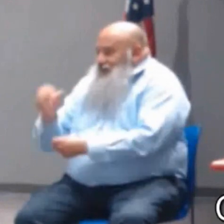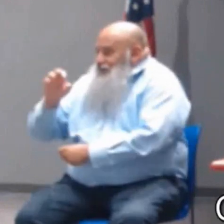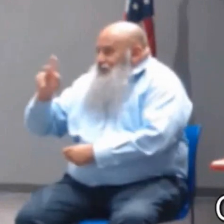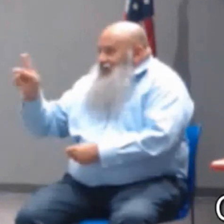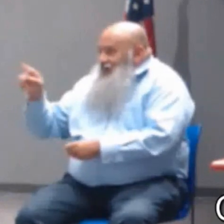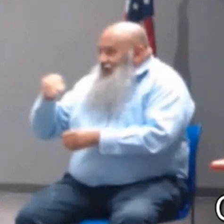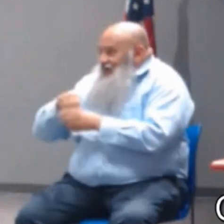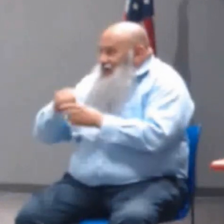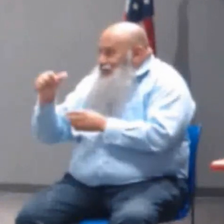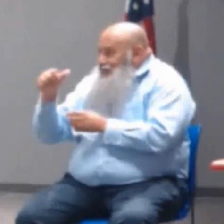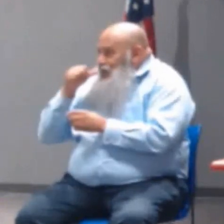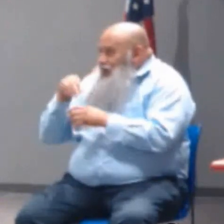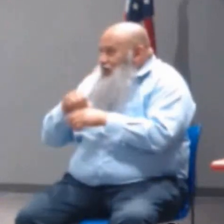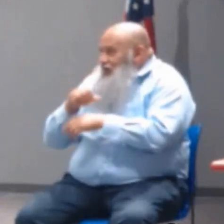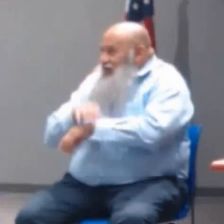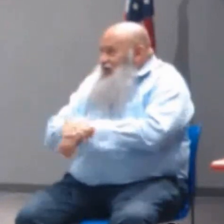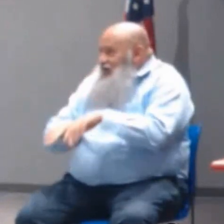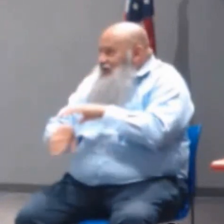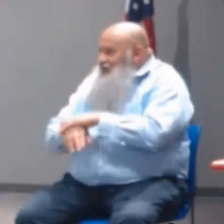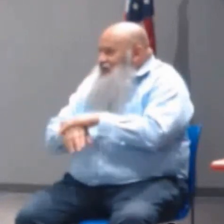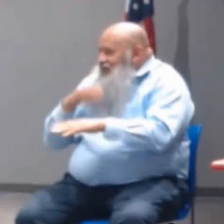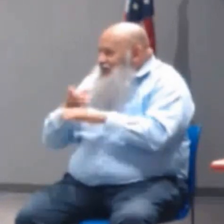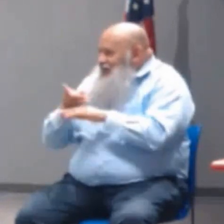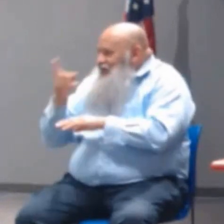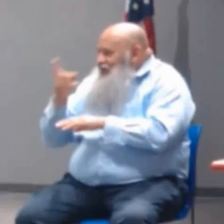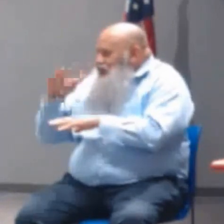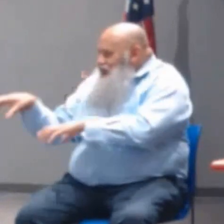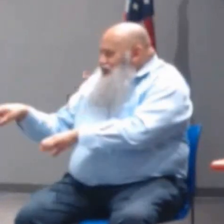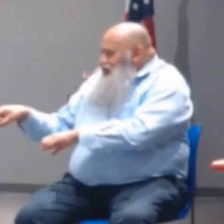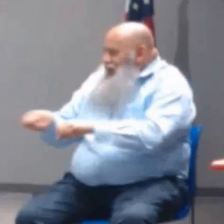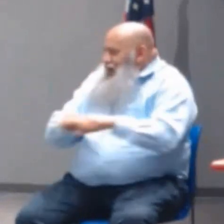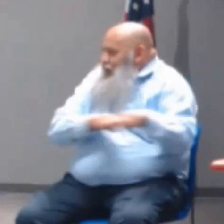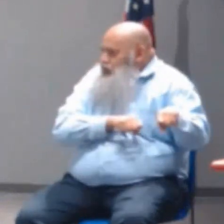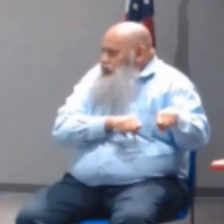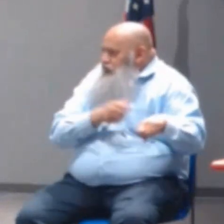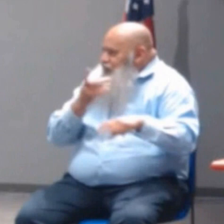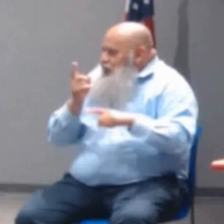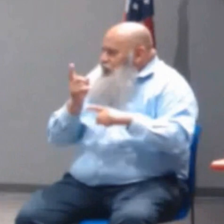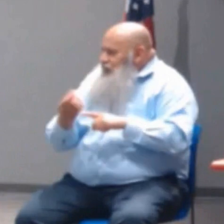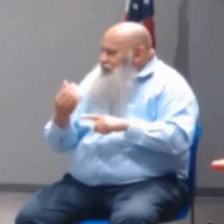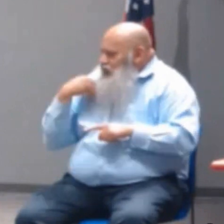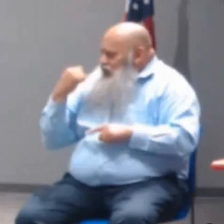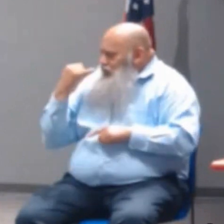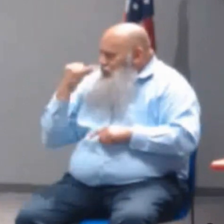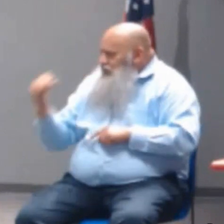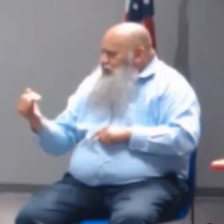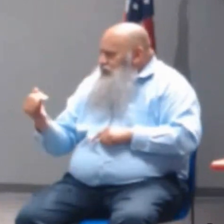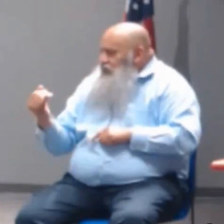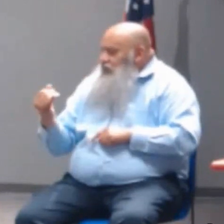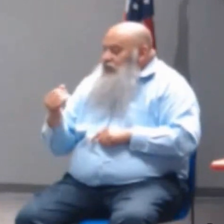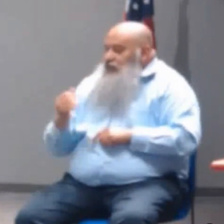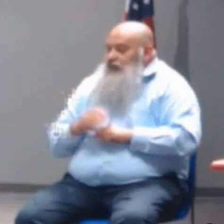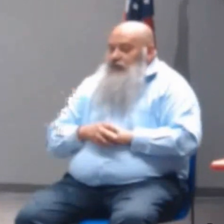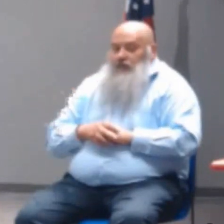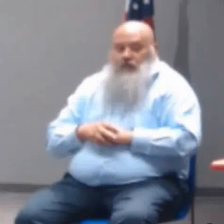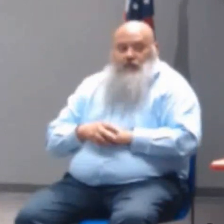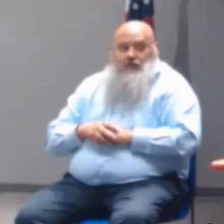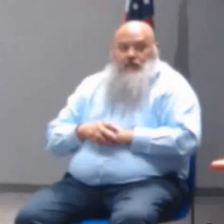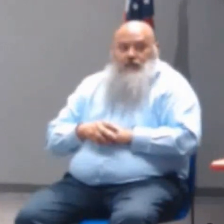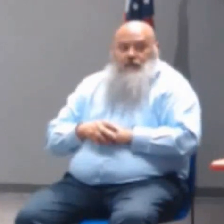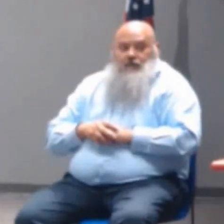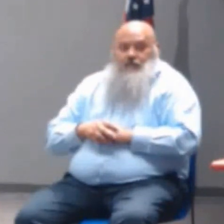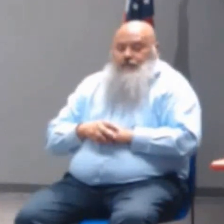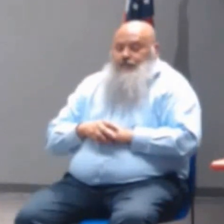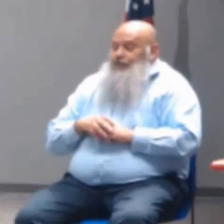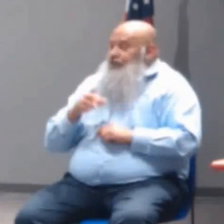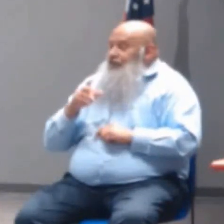in handcuffs after you were just dragged out of the bar a few minutes ago? And the police used the payphone